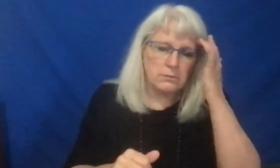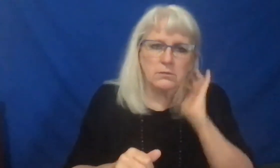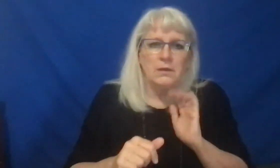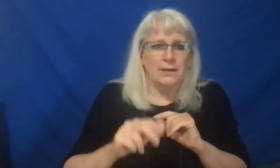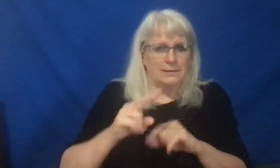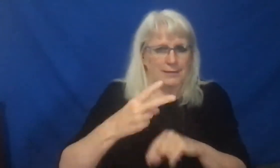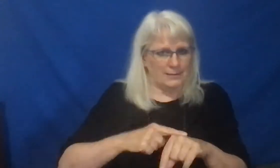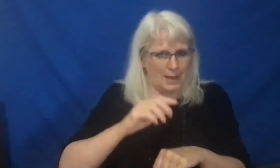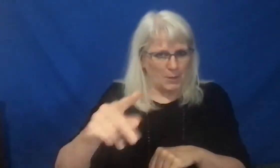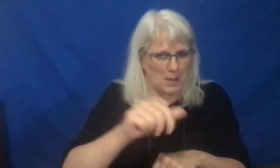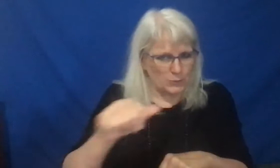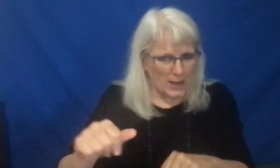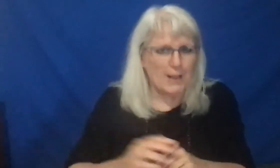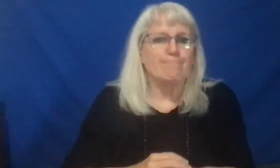back in the program, um,